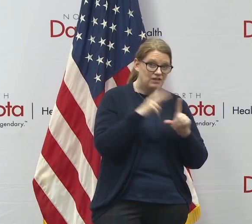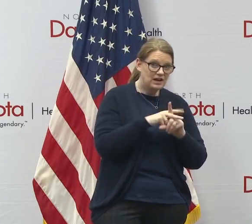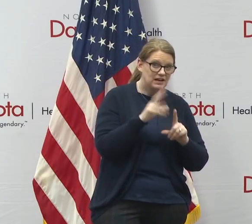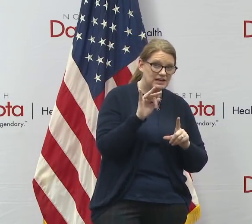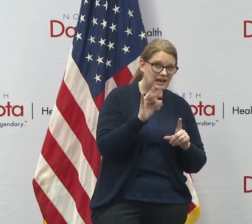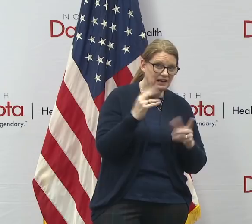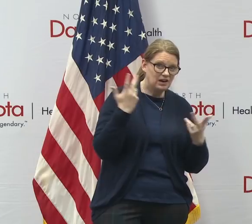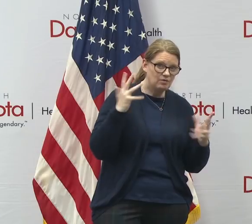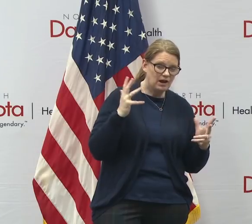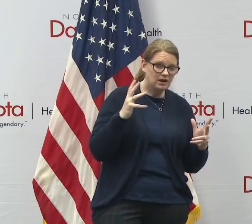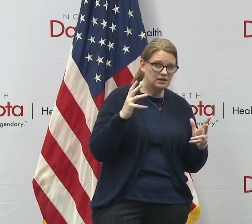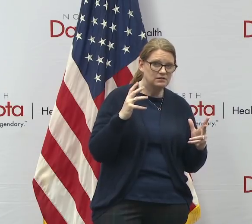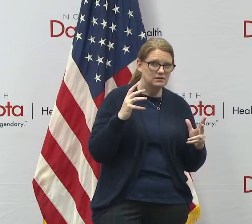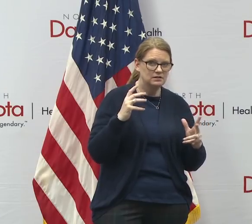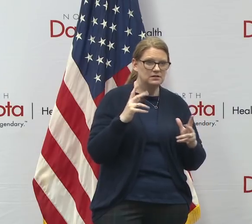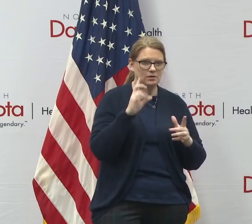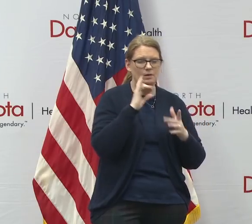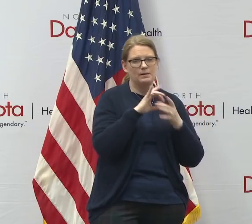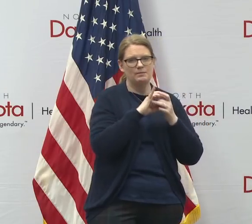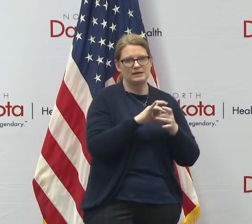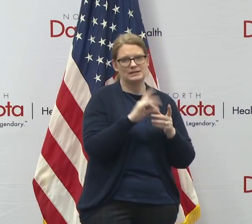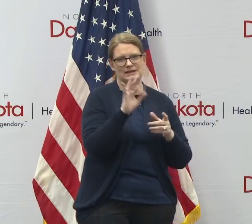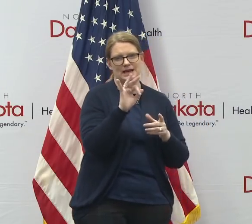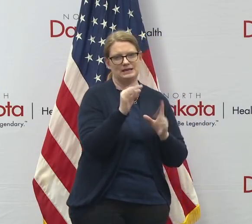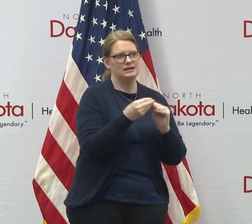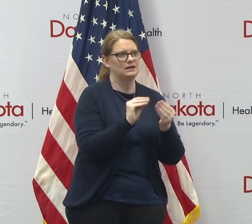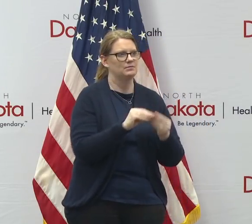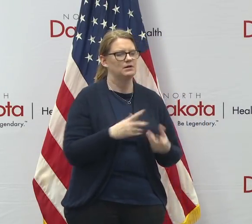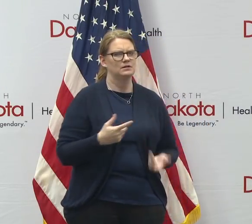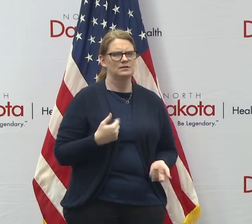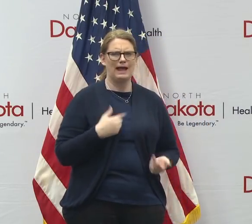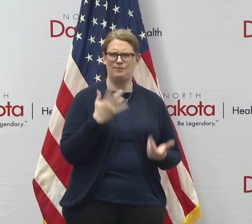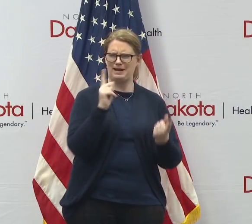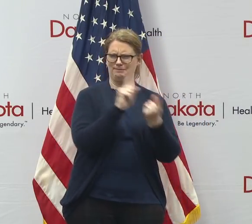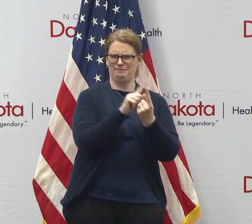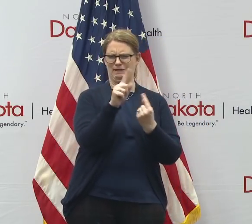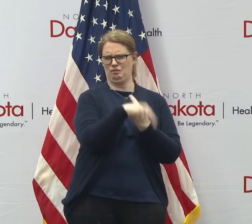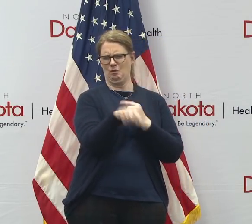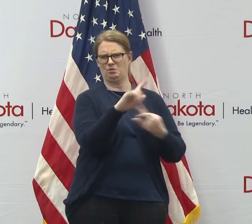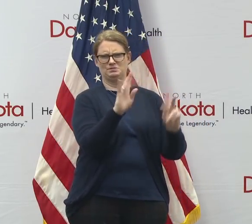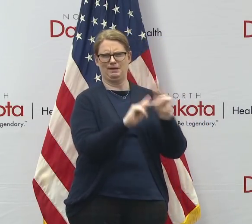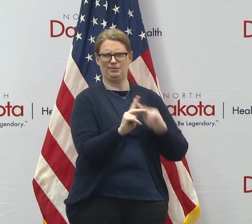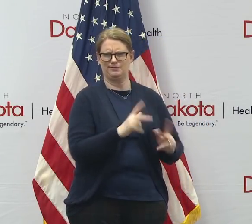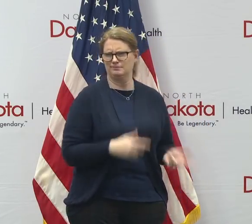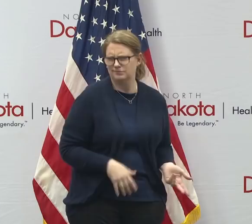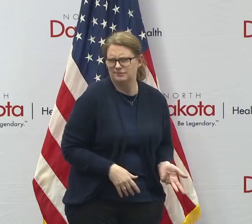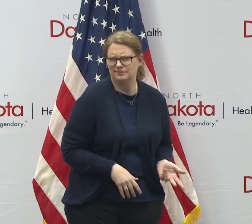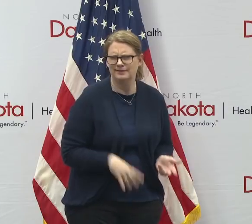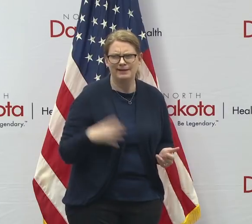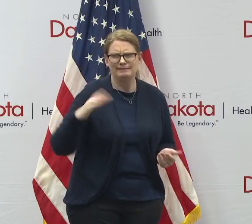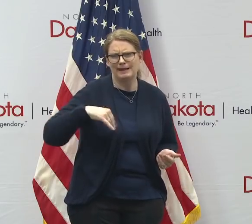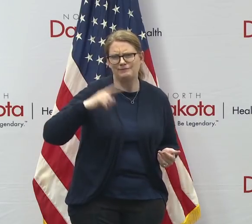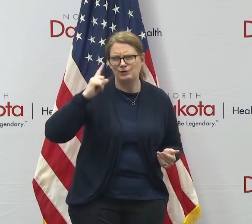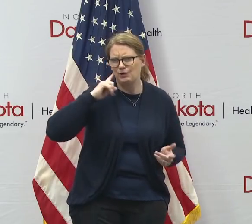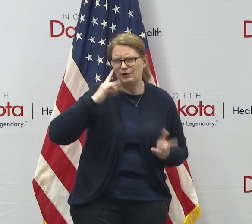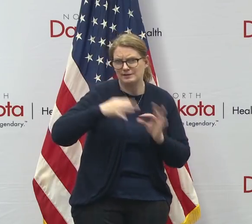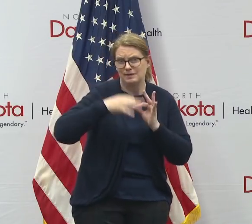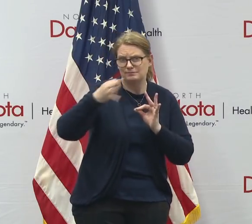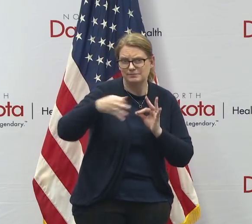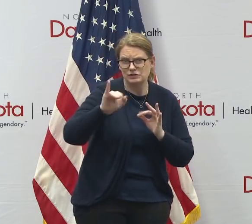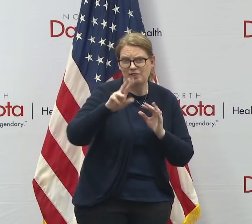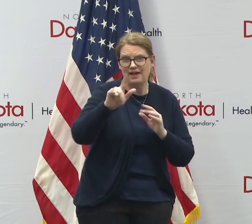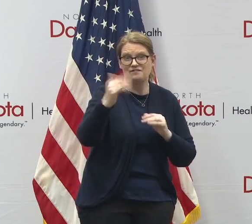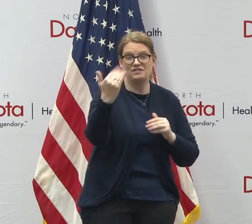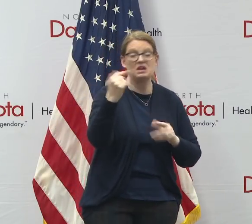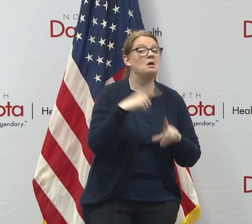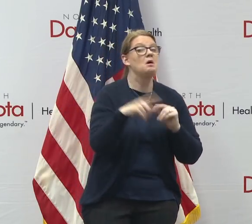filed for 19. I'd like to meet those people, whatever, the ones that hadn't heard that the date's been moved to July 15th. But if